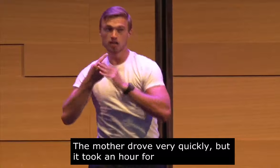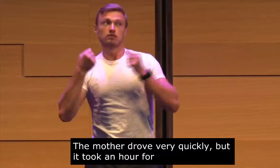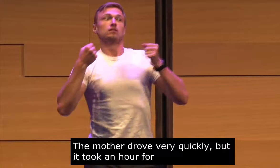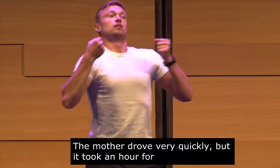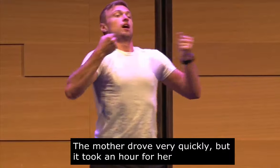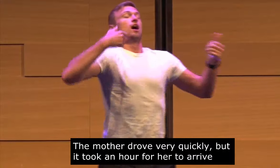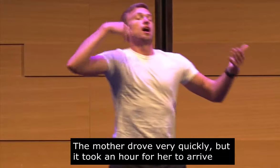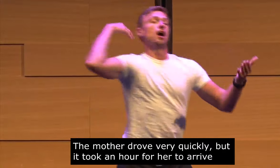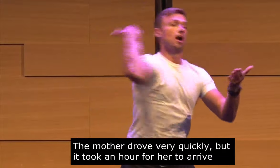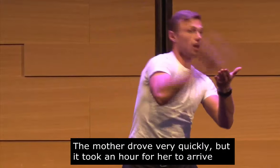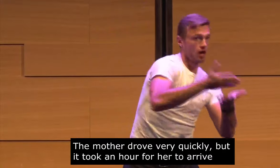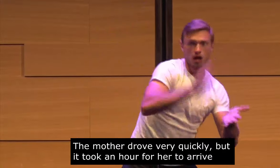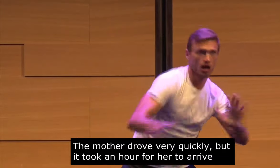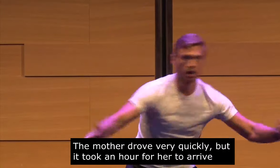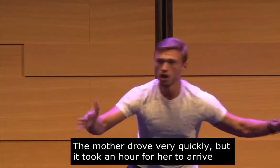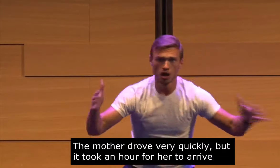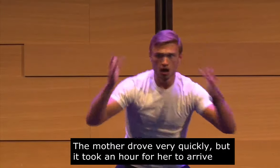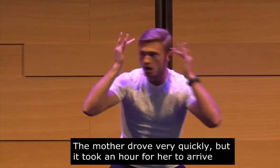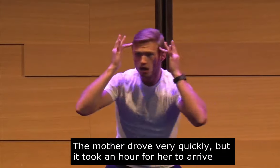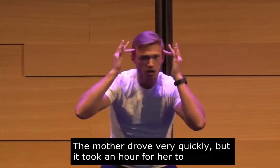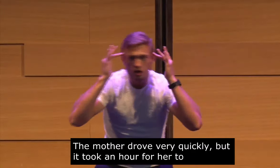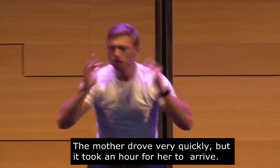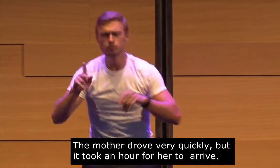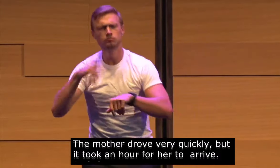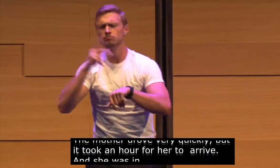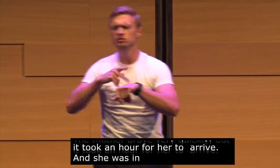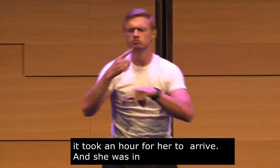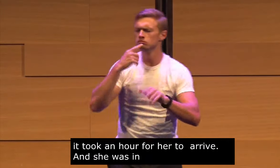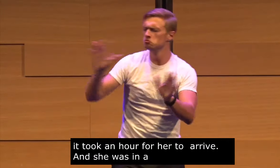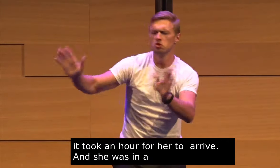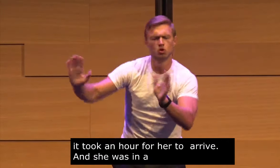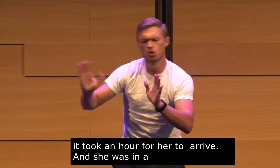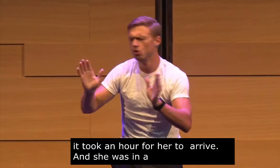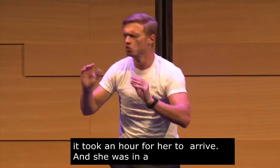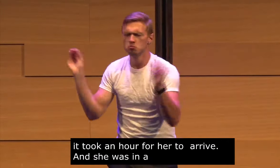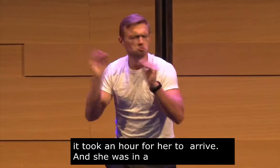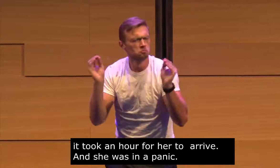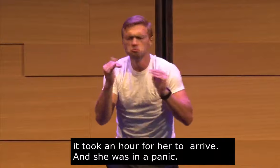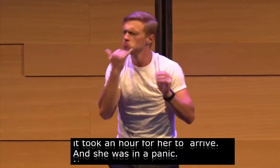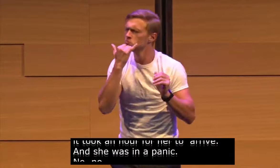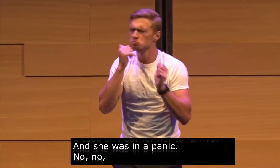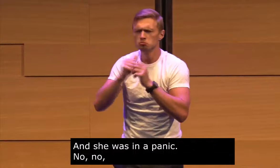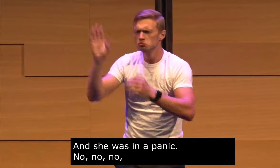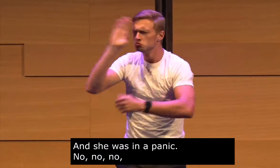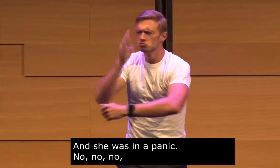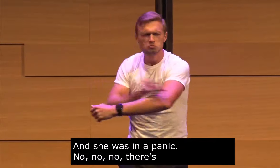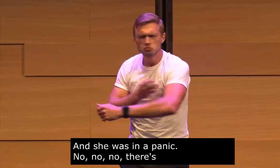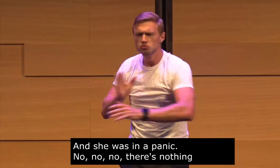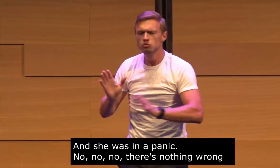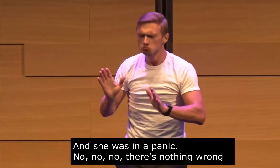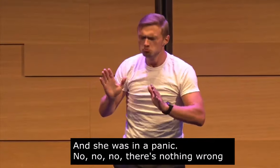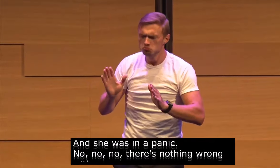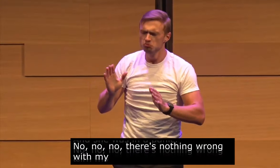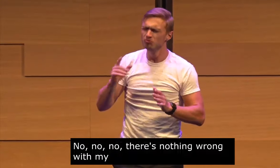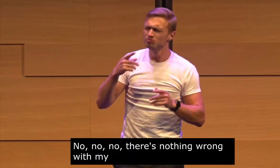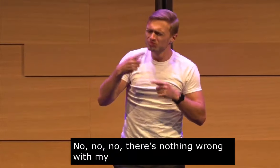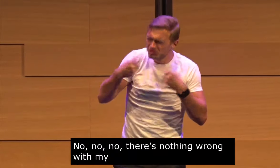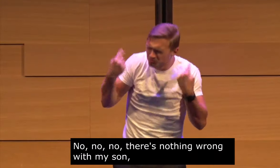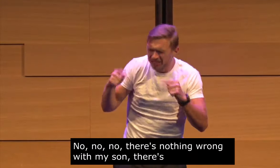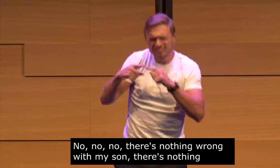it took an hour for her to arrive, and she was in a panic. No, there's nothing wrong with my son. There's nothing